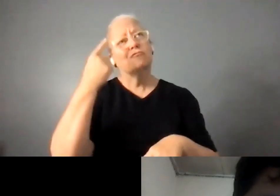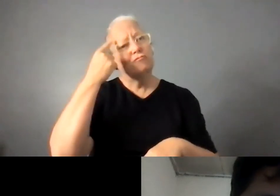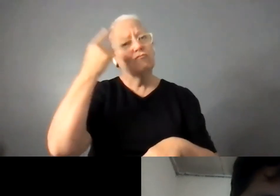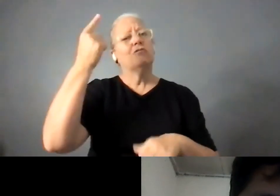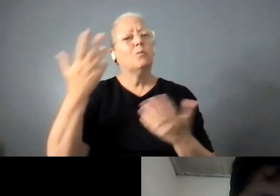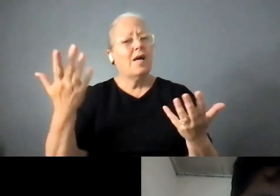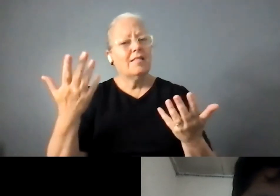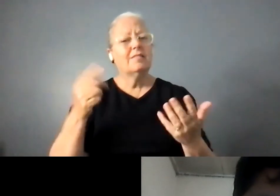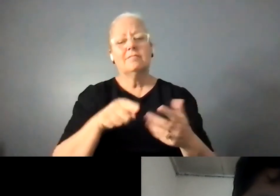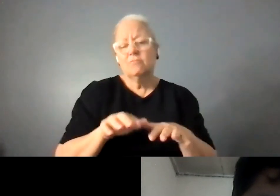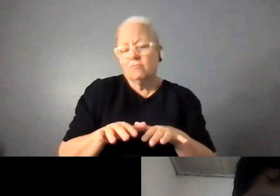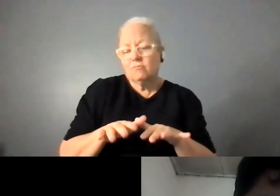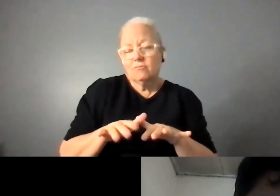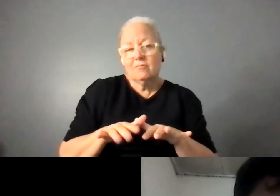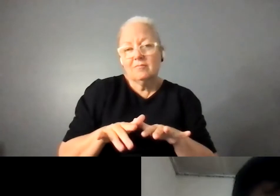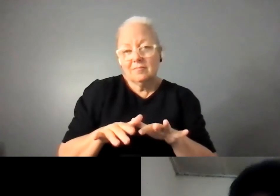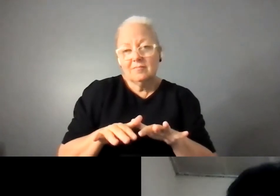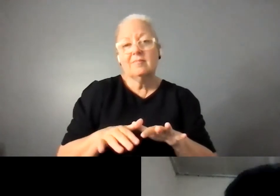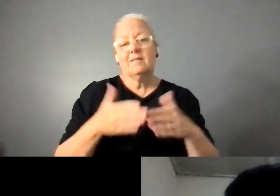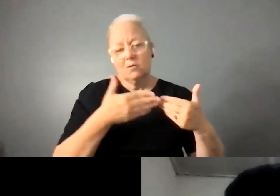throughout the rest of the session.